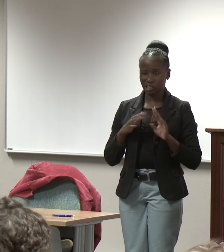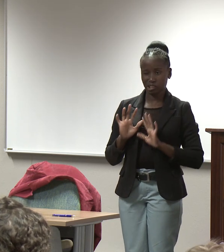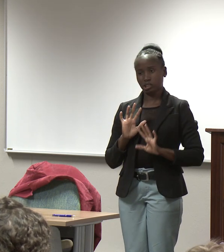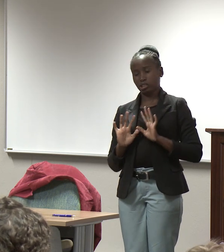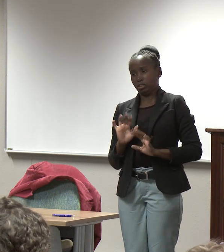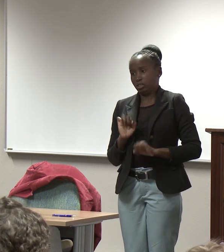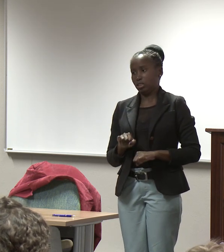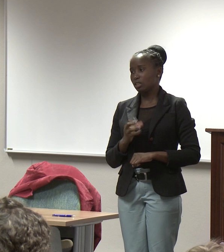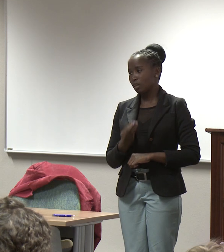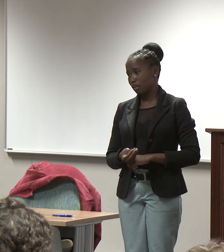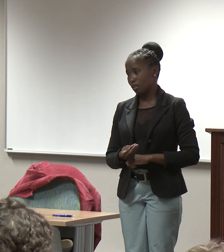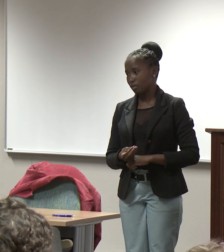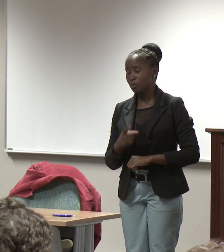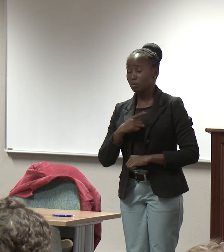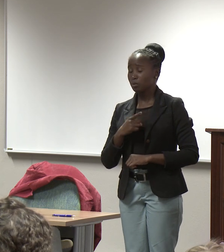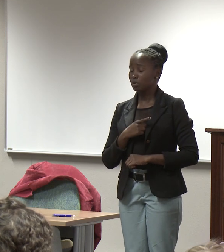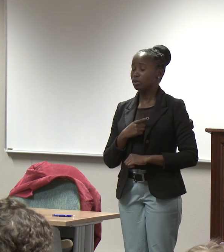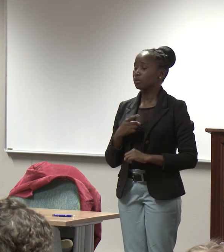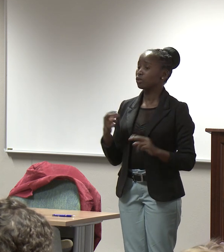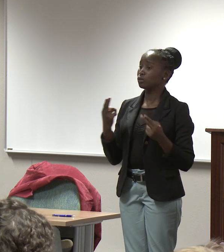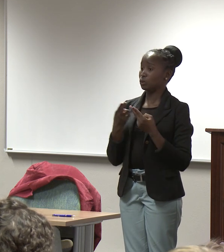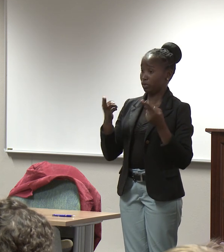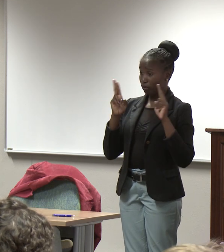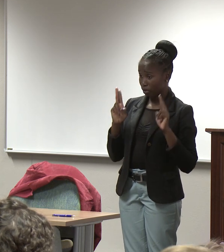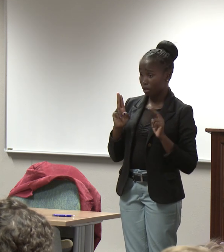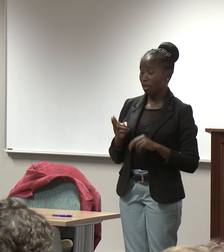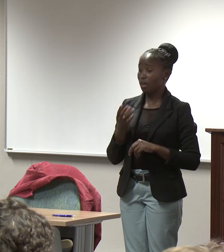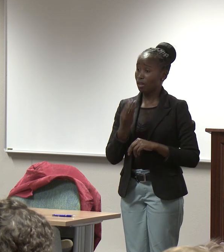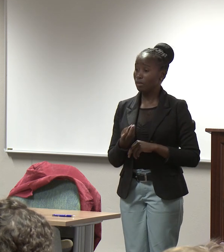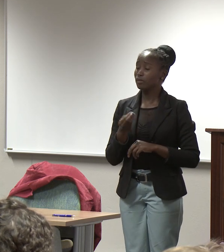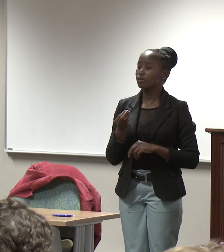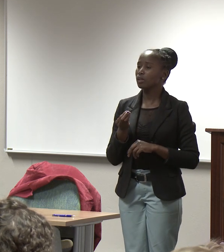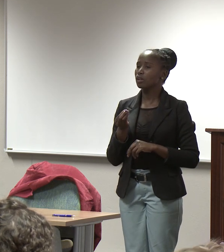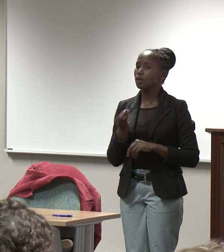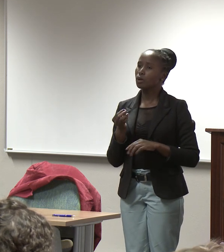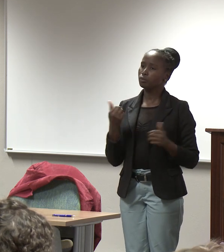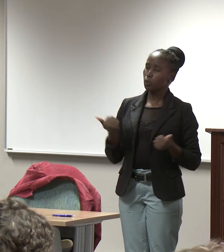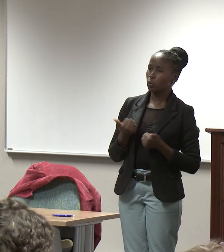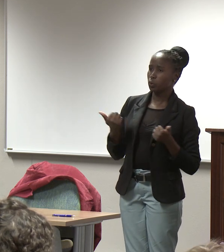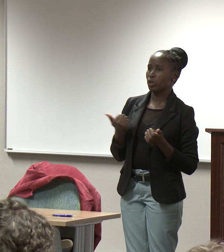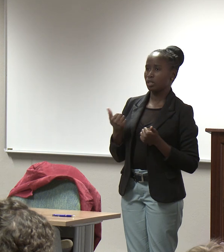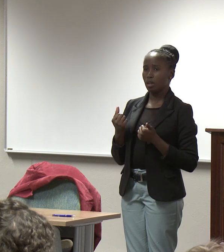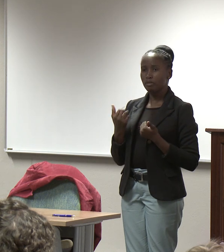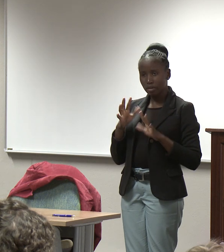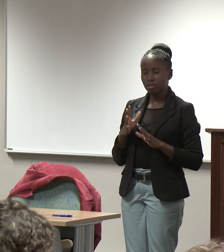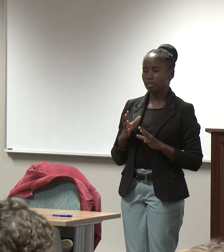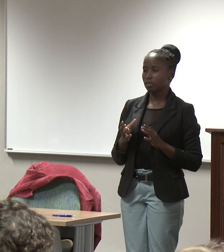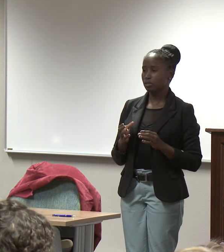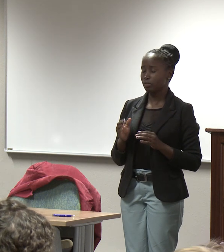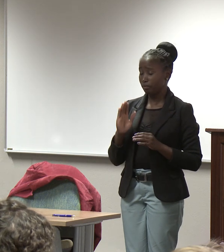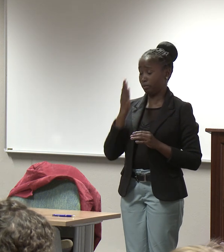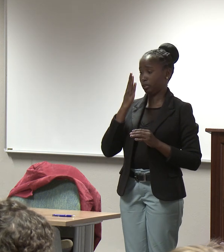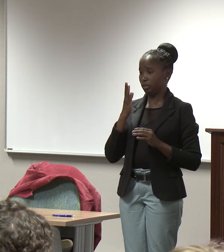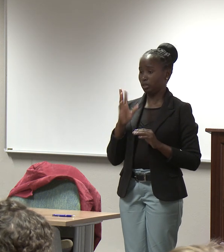universities are already at this stage, particularly at this stage, are already in a difficult position because of